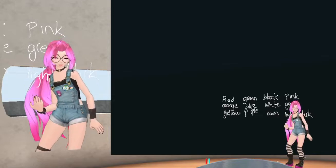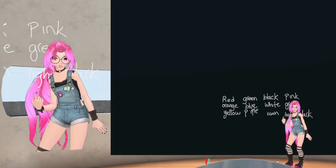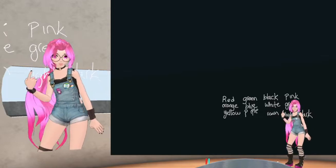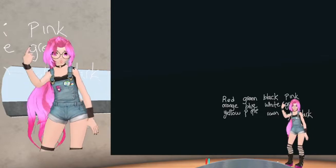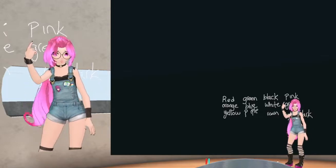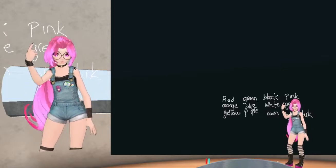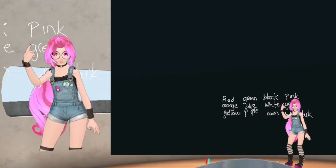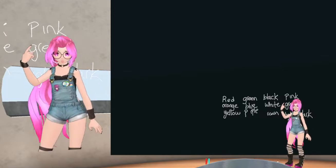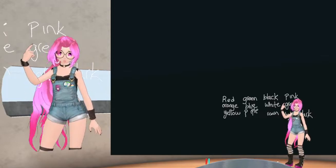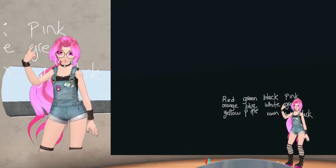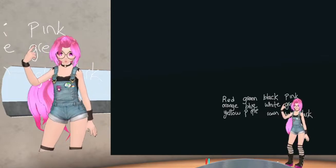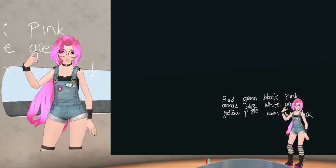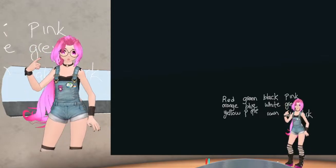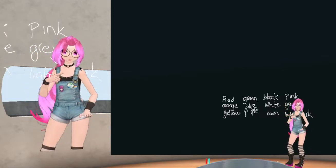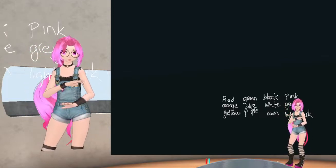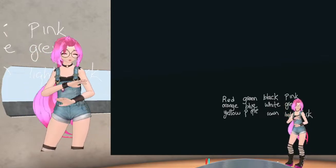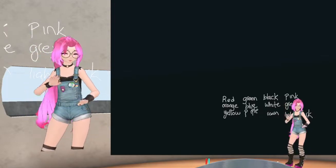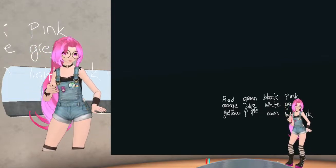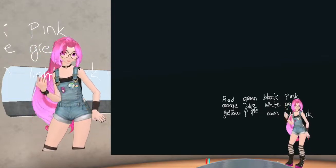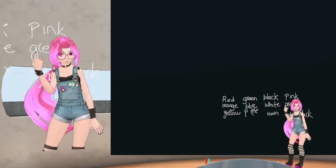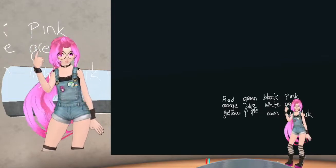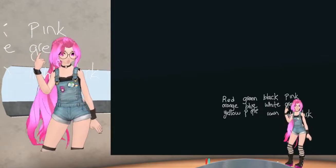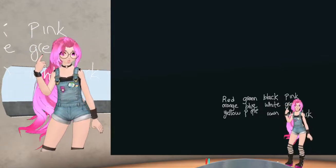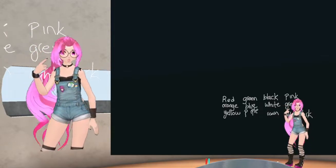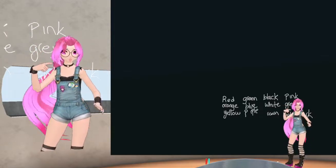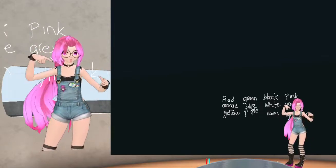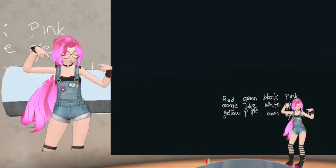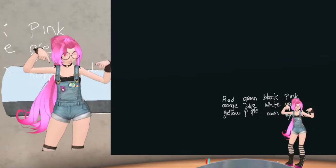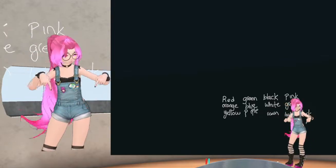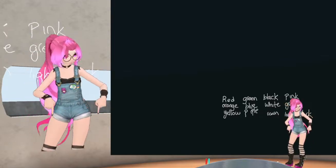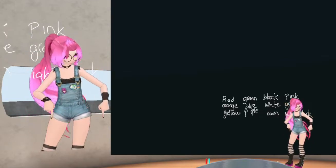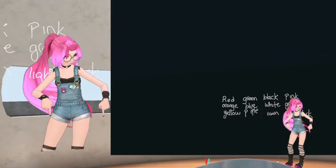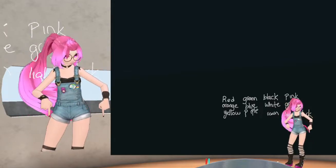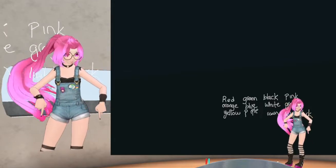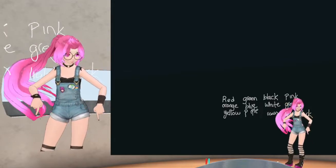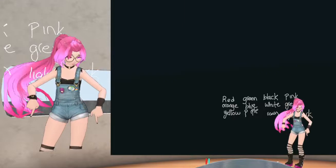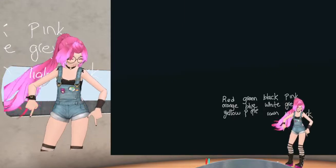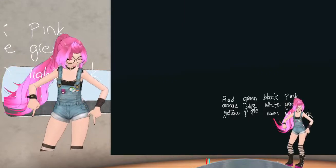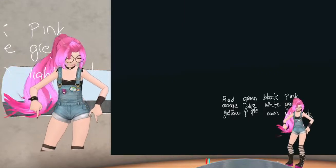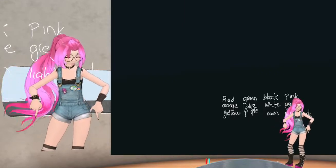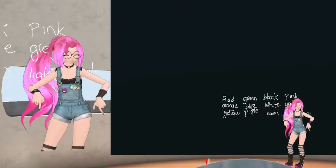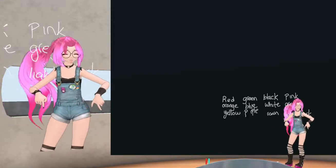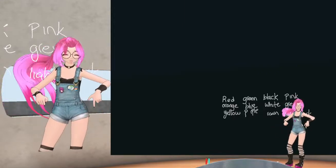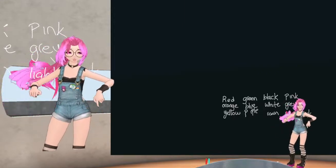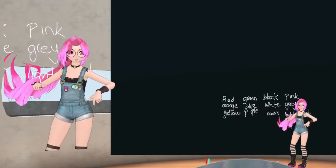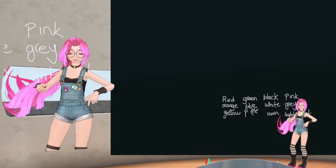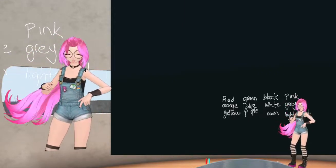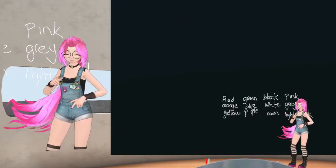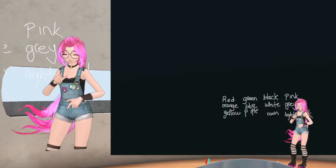you don't go up. Don't go up, okay? Always down.